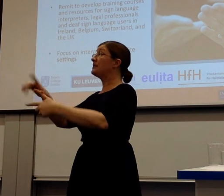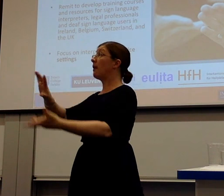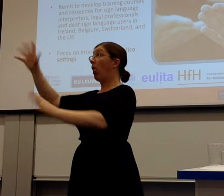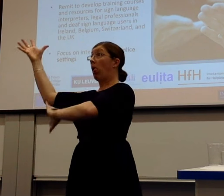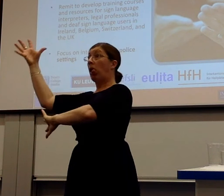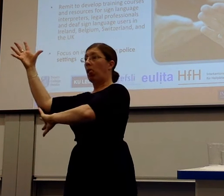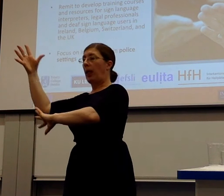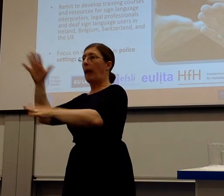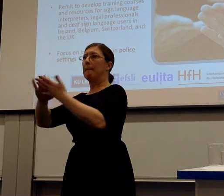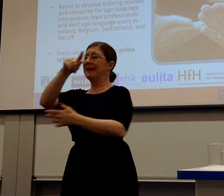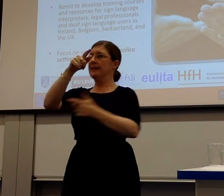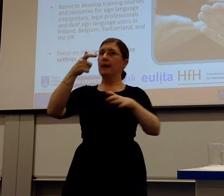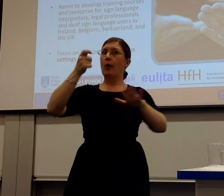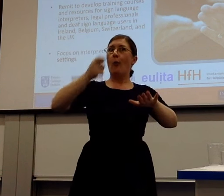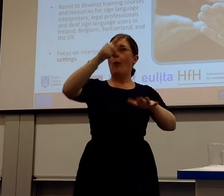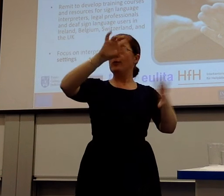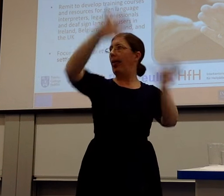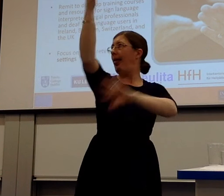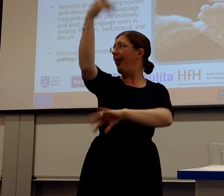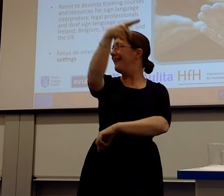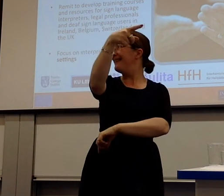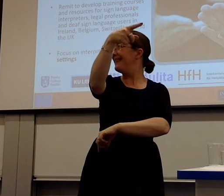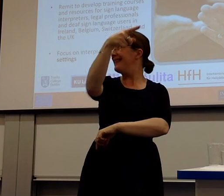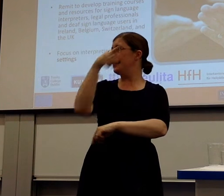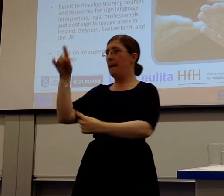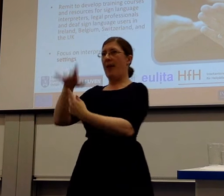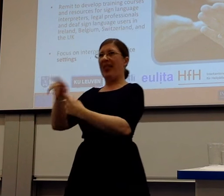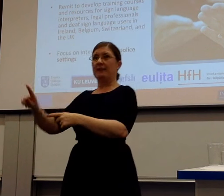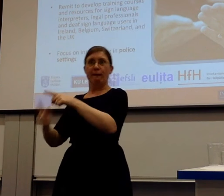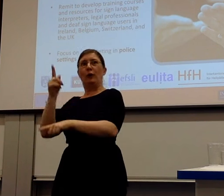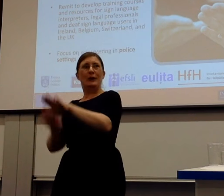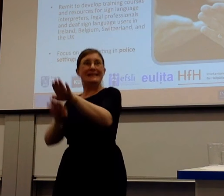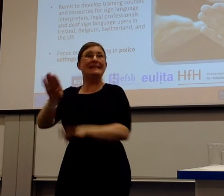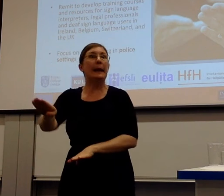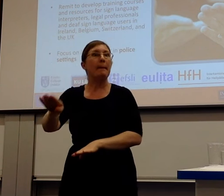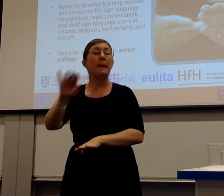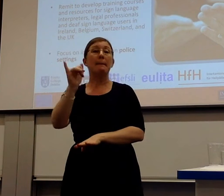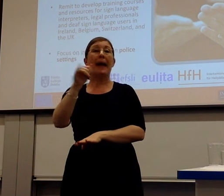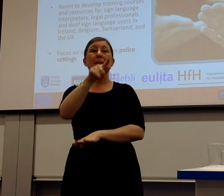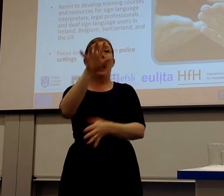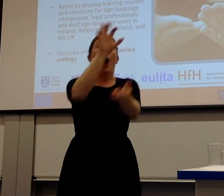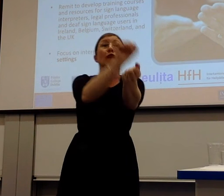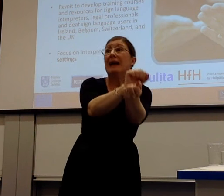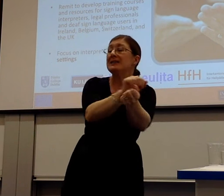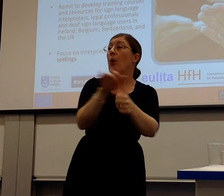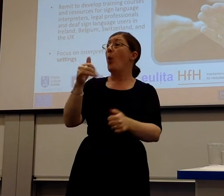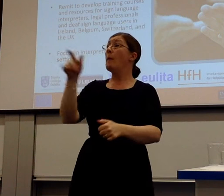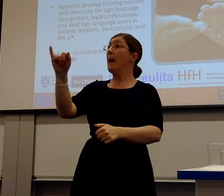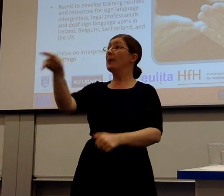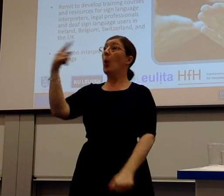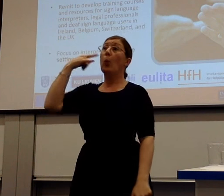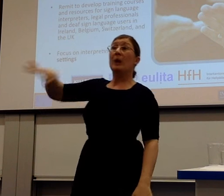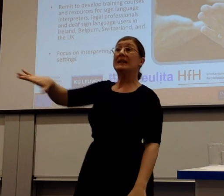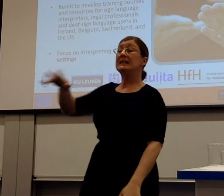interpreting. But you can understand, that the police being the first stage, if there's problems at that stage of interpreting, then that can